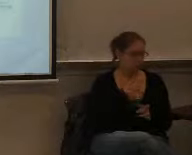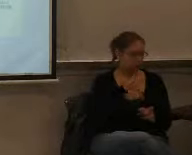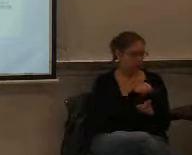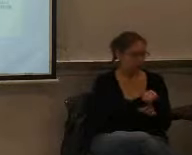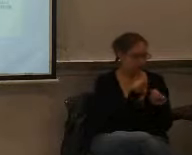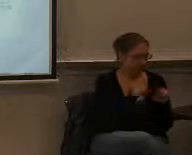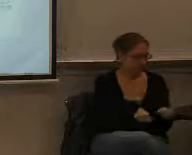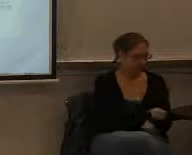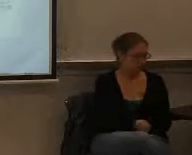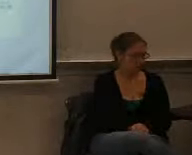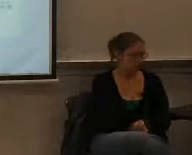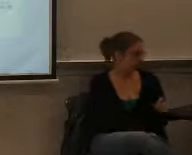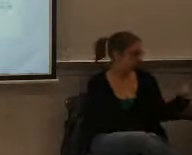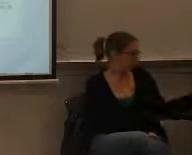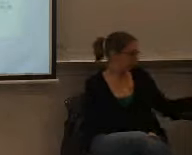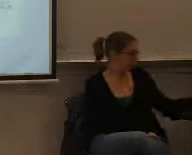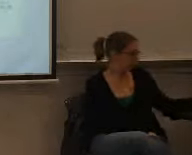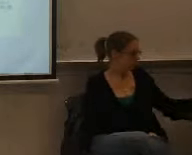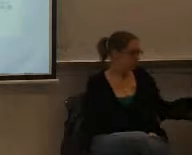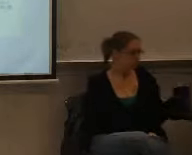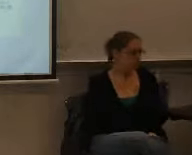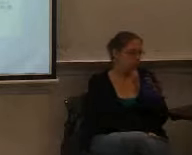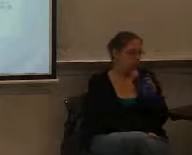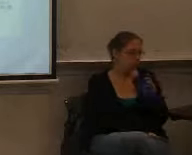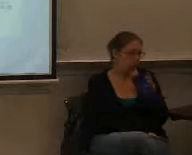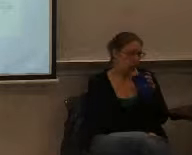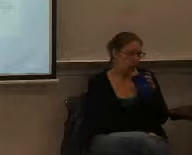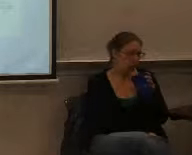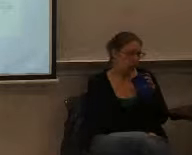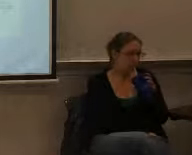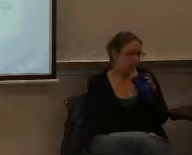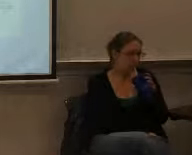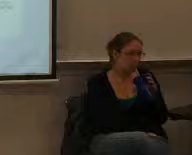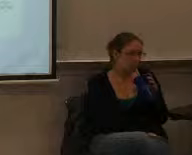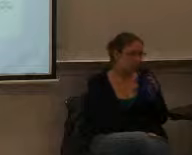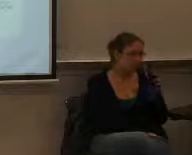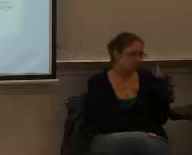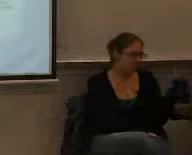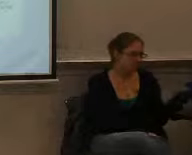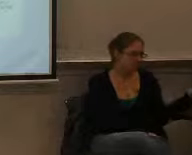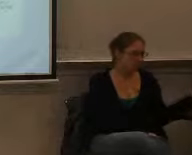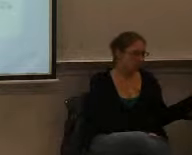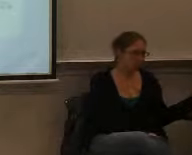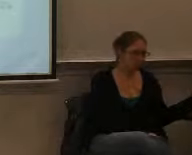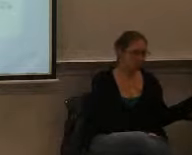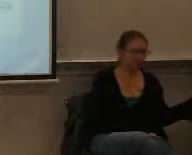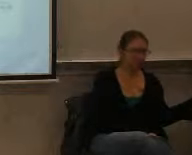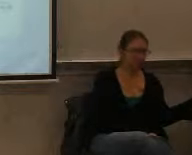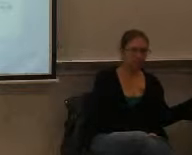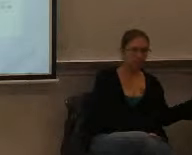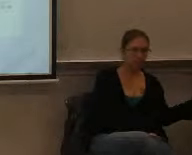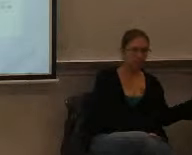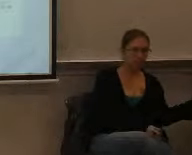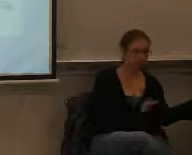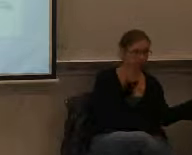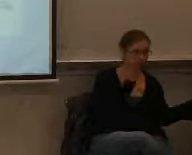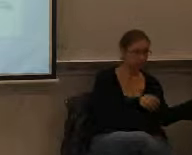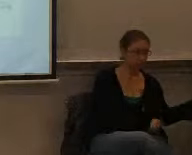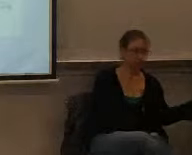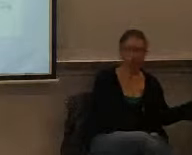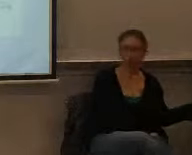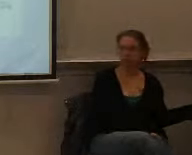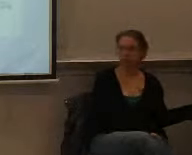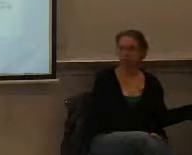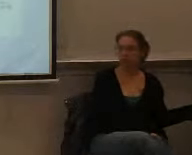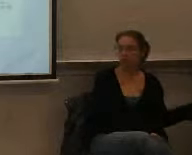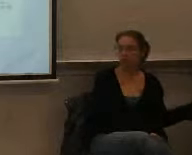object can eat them. Right? So there's a whole series of different adaptations that they have to avoid predation, even a fairly simple organism such as